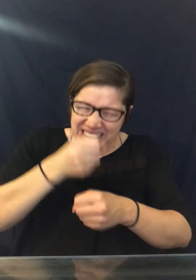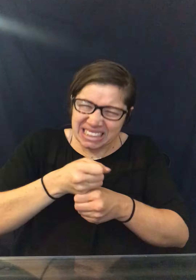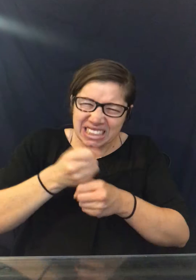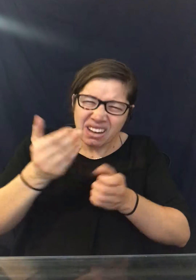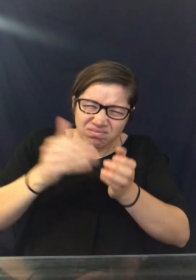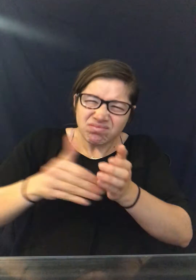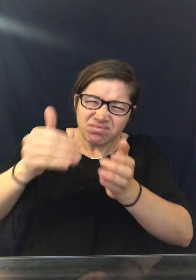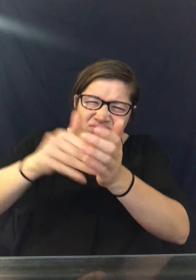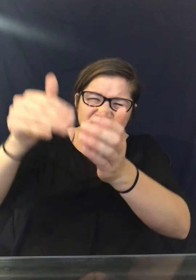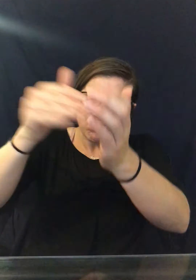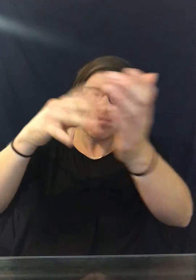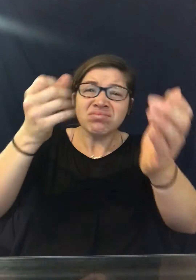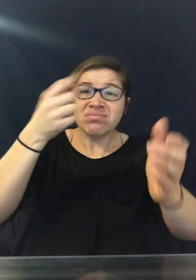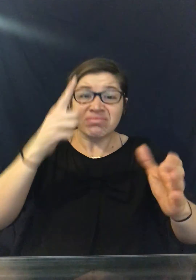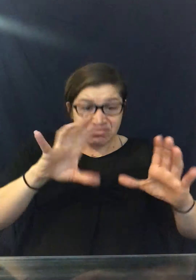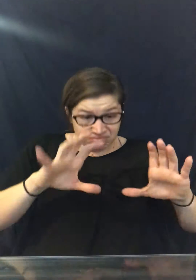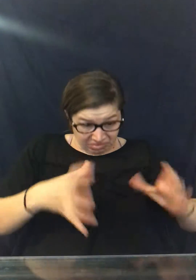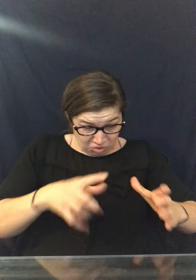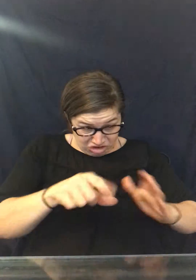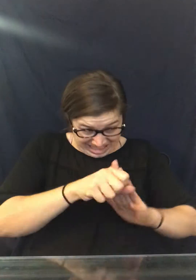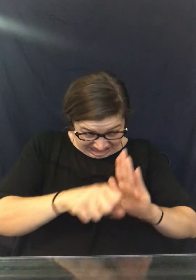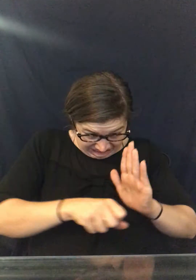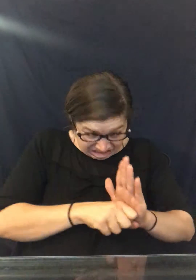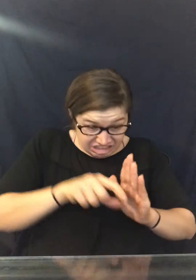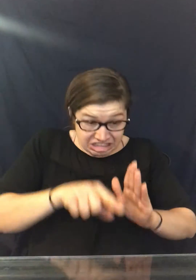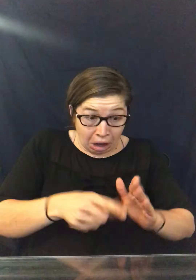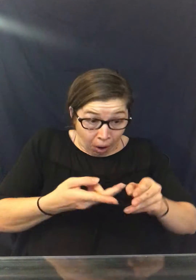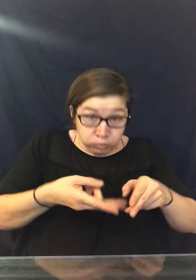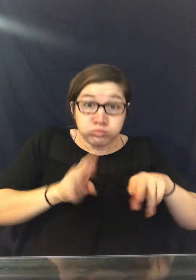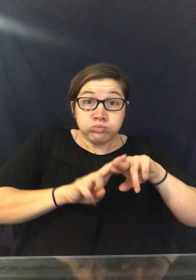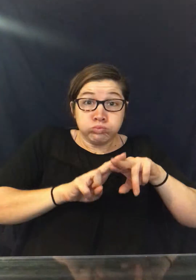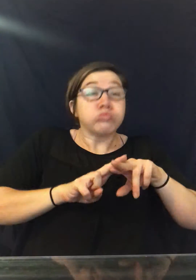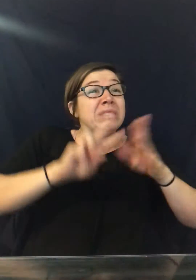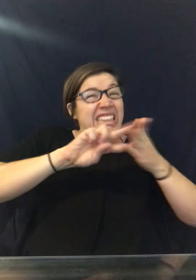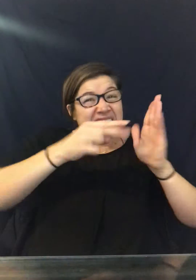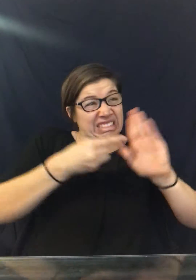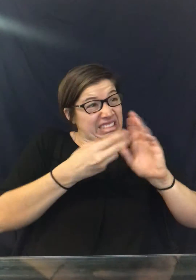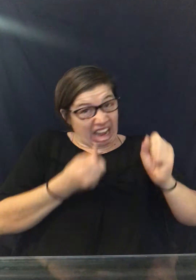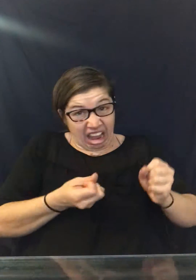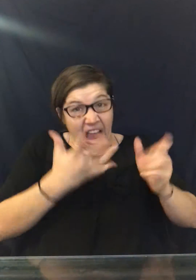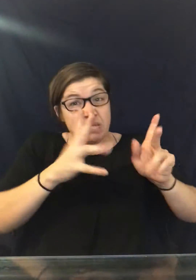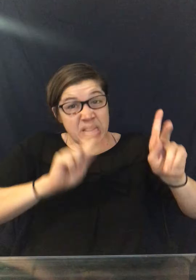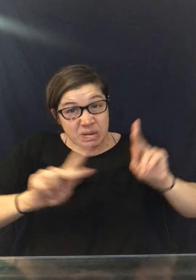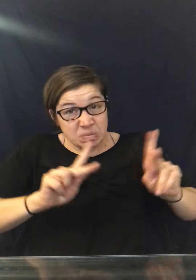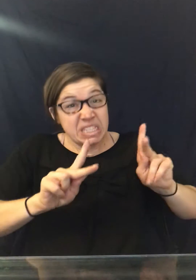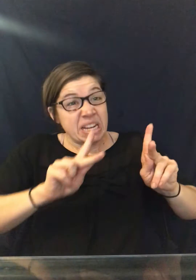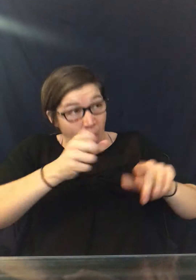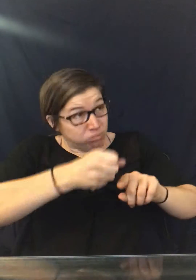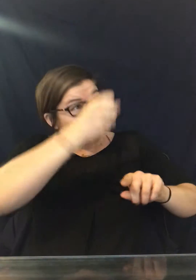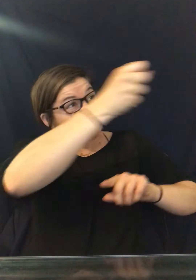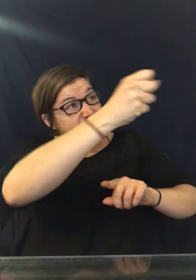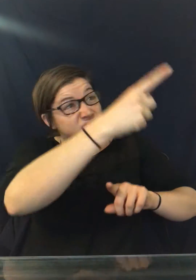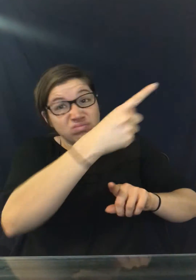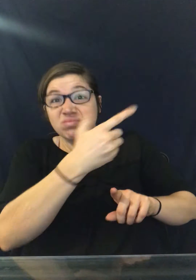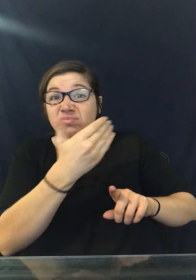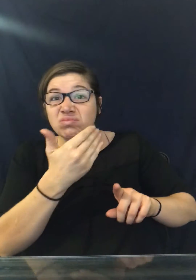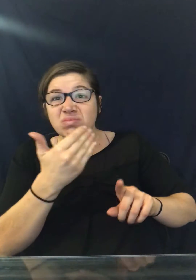the population of a state changes, the number of representatives in the House